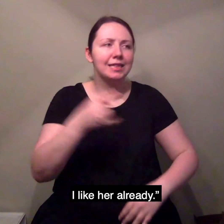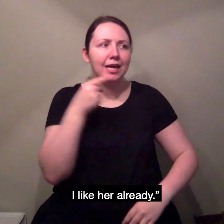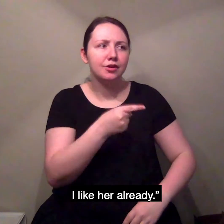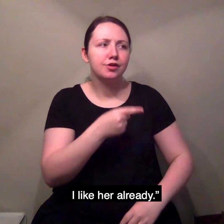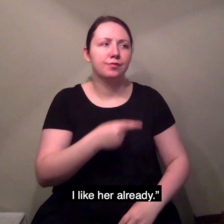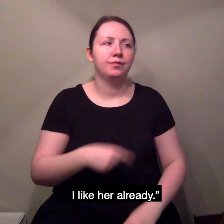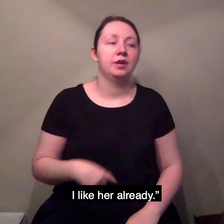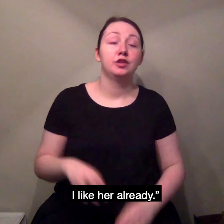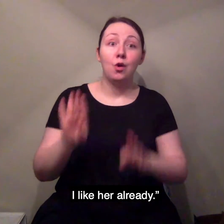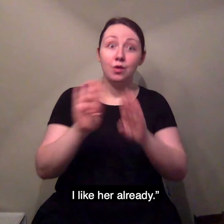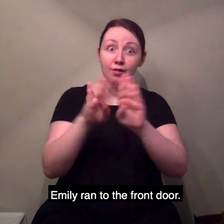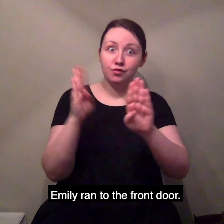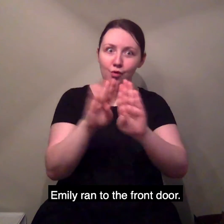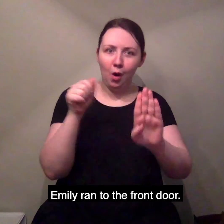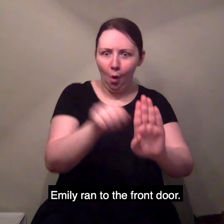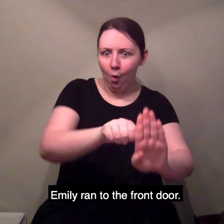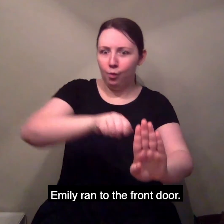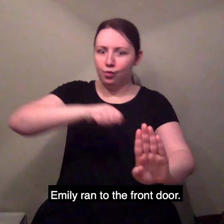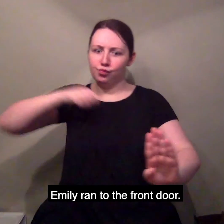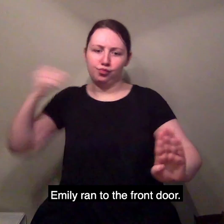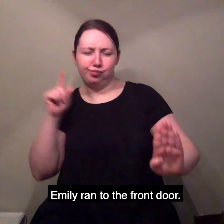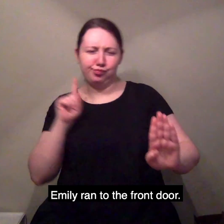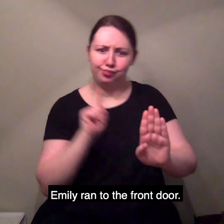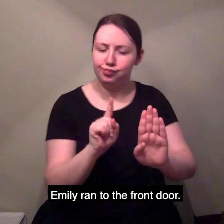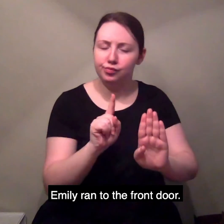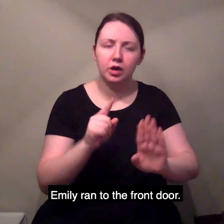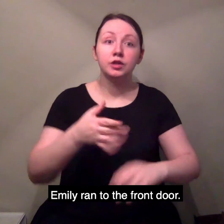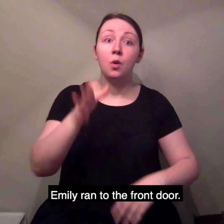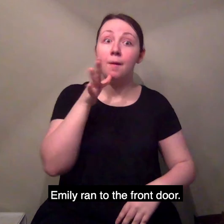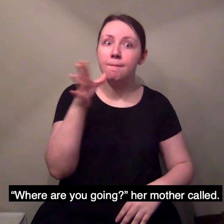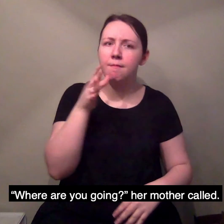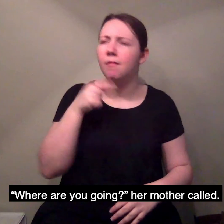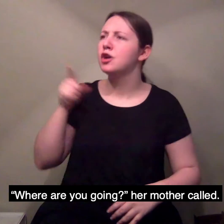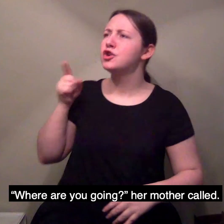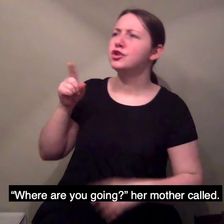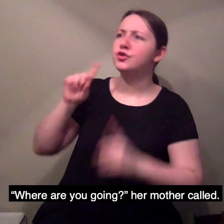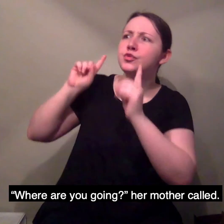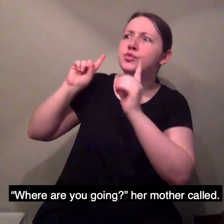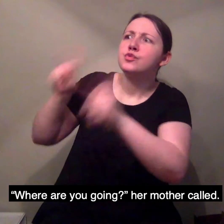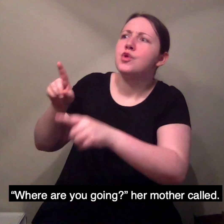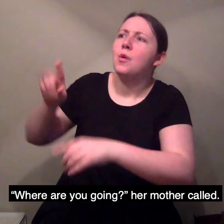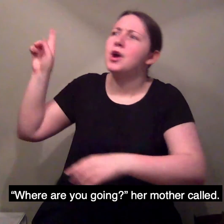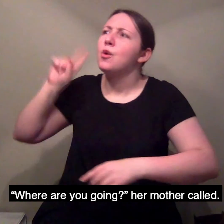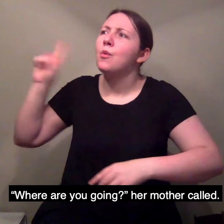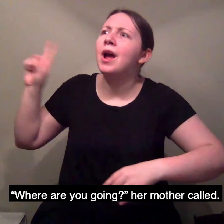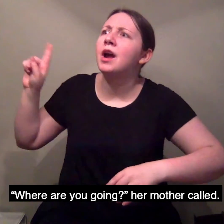I like her already." Emily ran to the front door. "Where are you going?" her mother called.